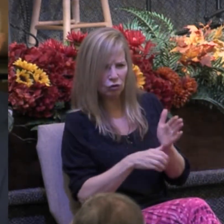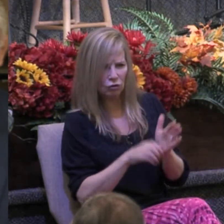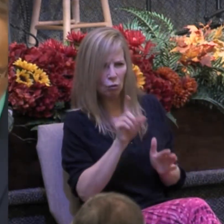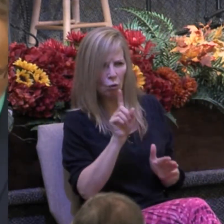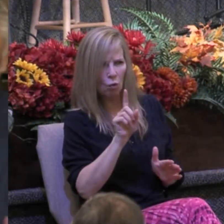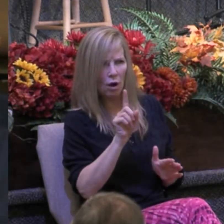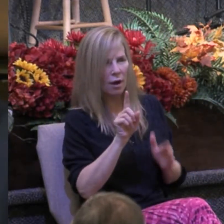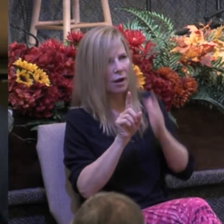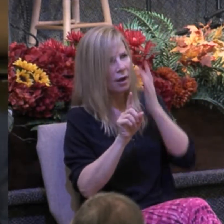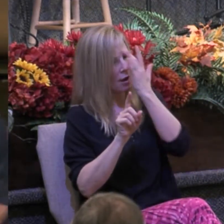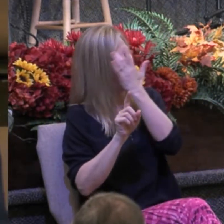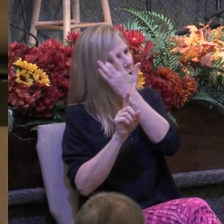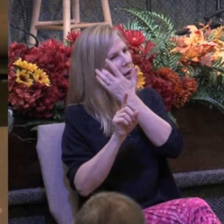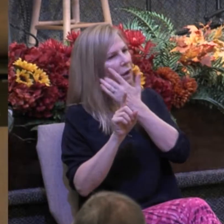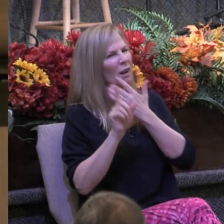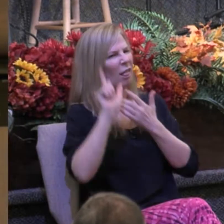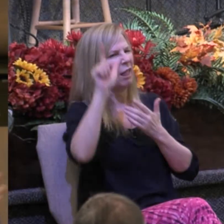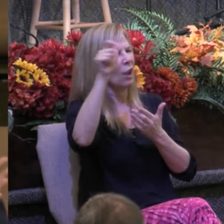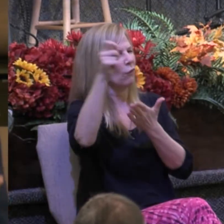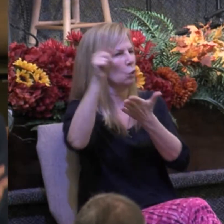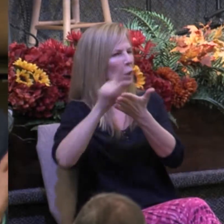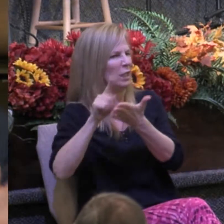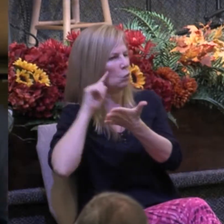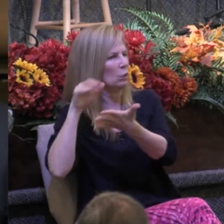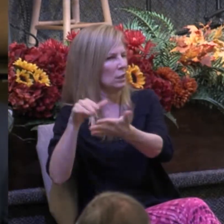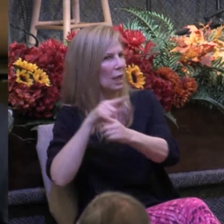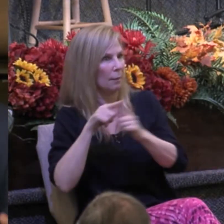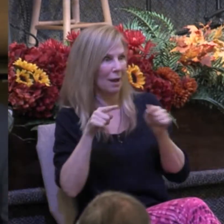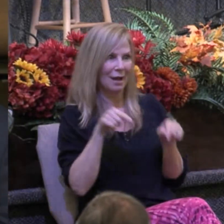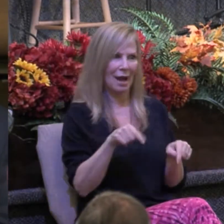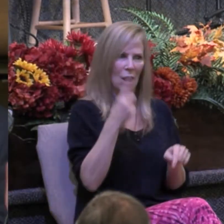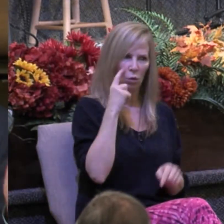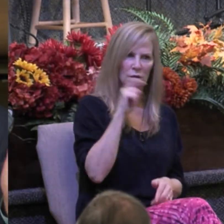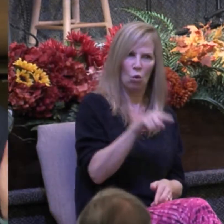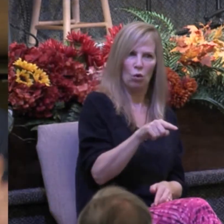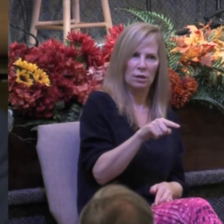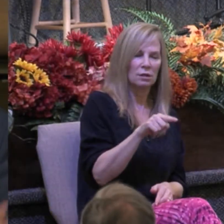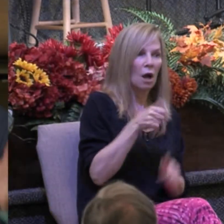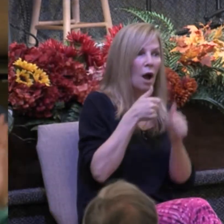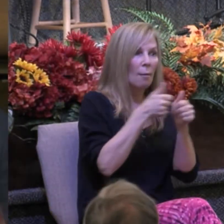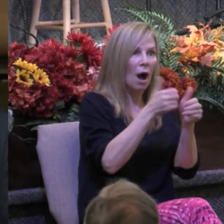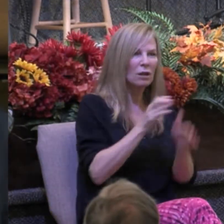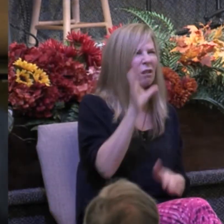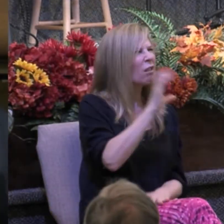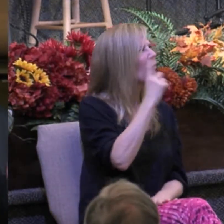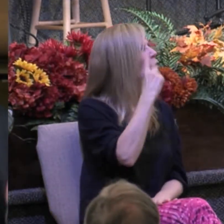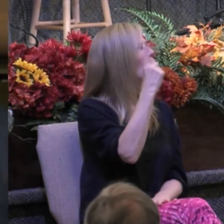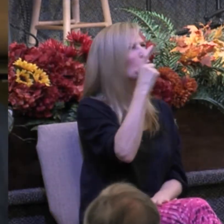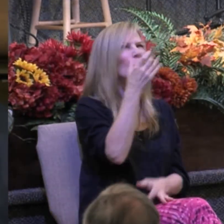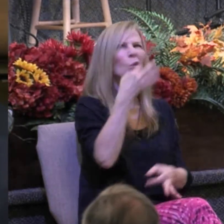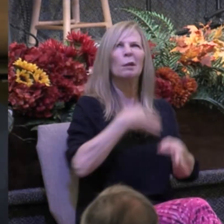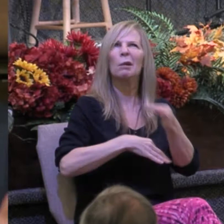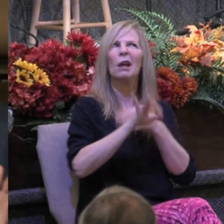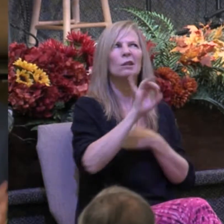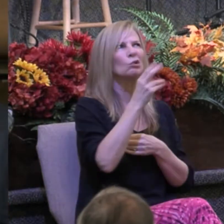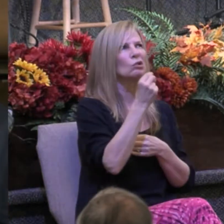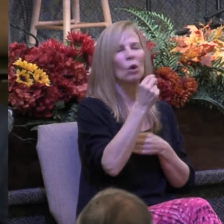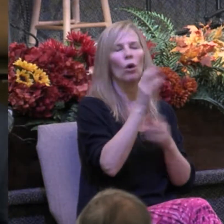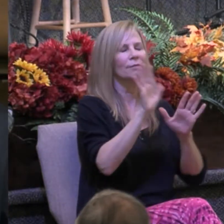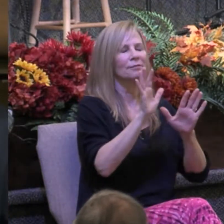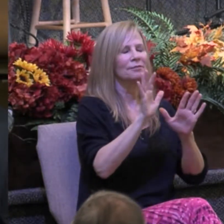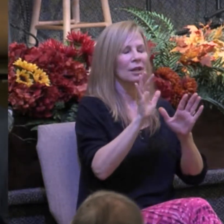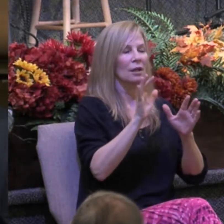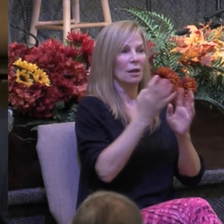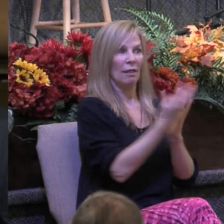there in a few weeks, but I want you to see that when the apostles were looking for someone to replace Judas as